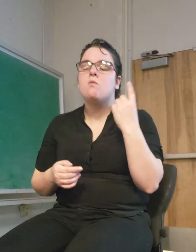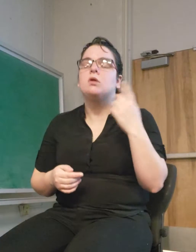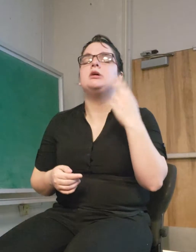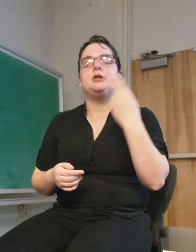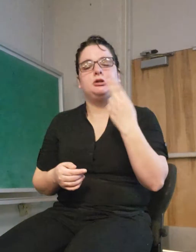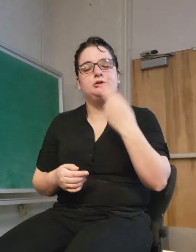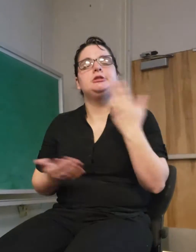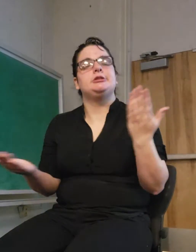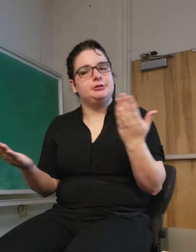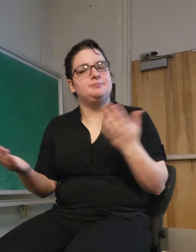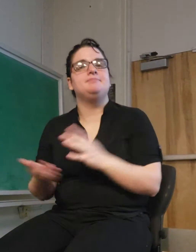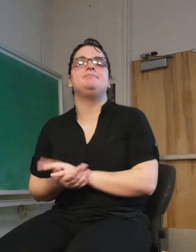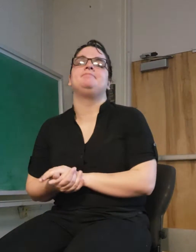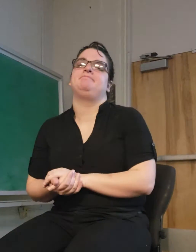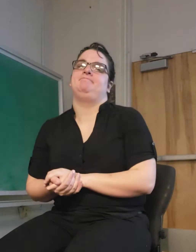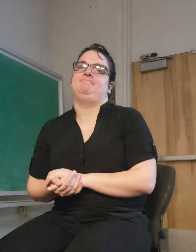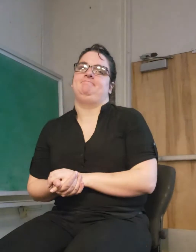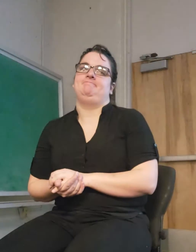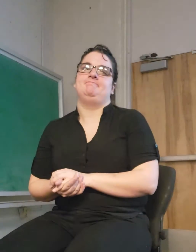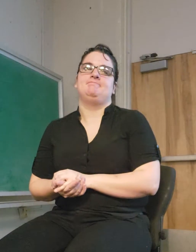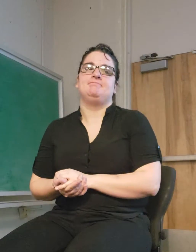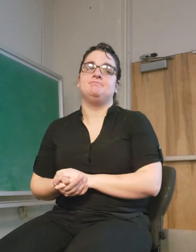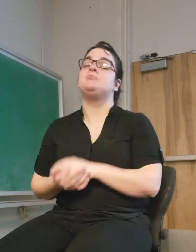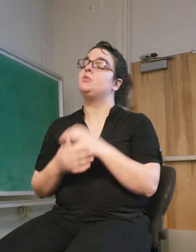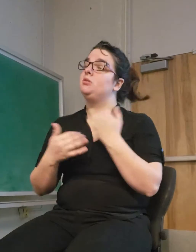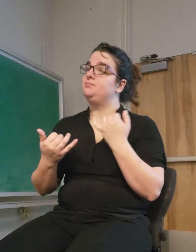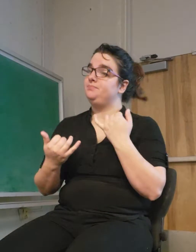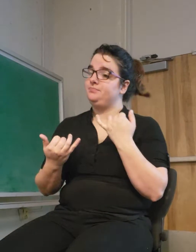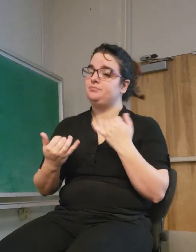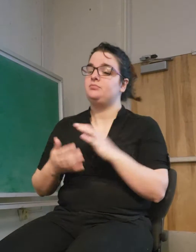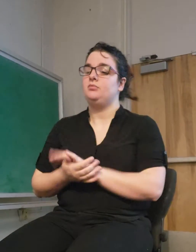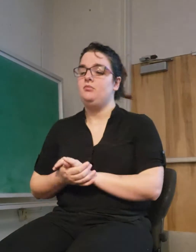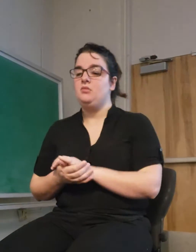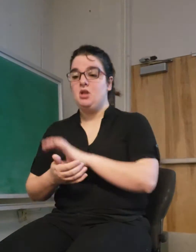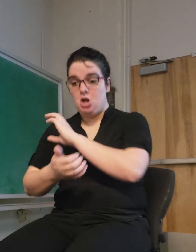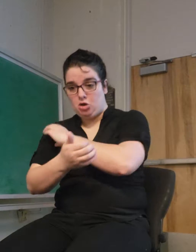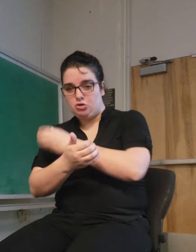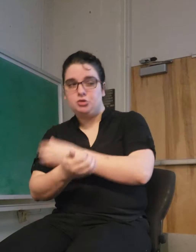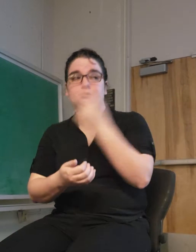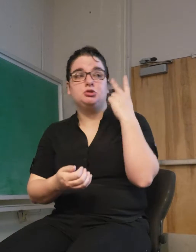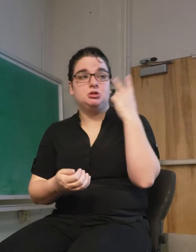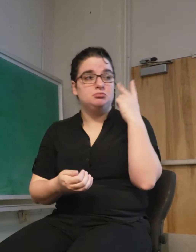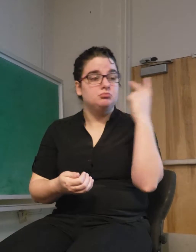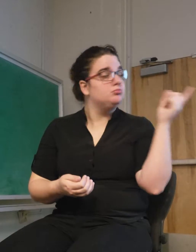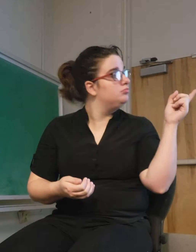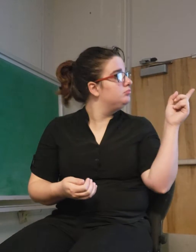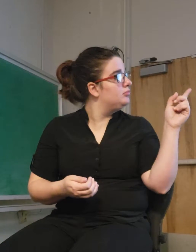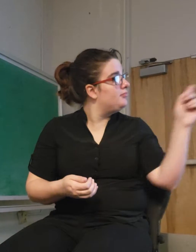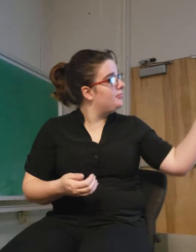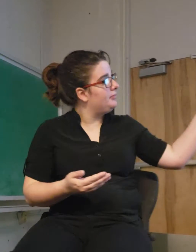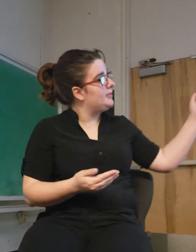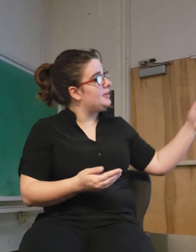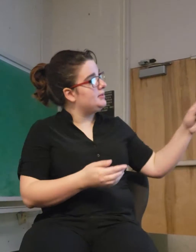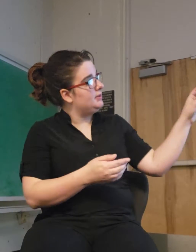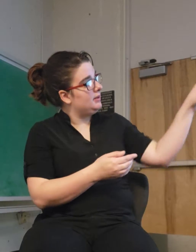class. Now, the energy that you see here, this line, we could see three